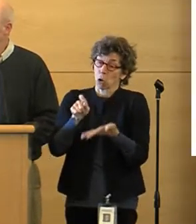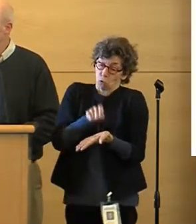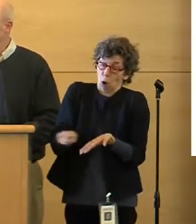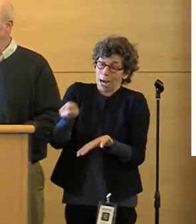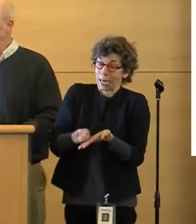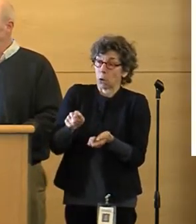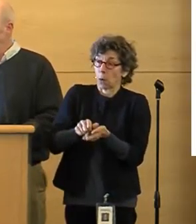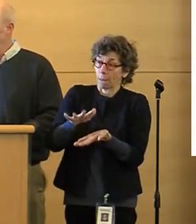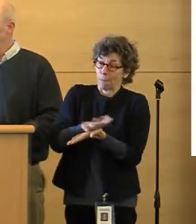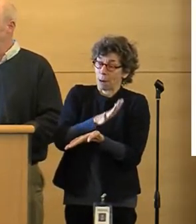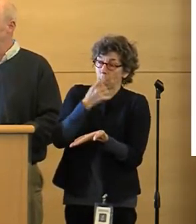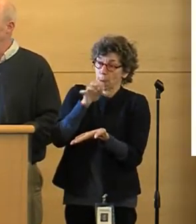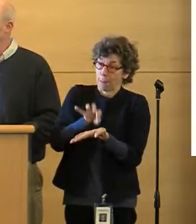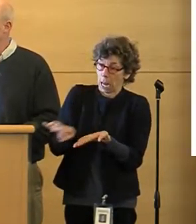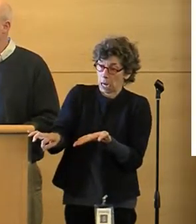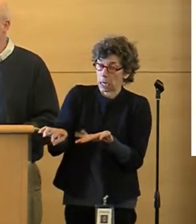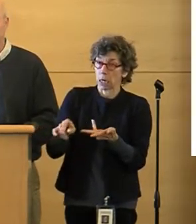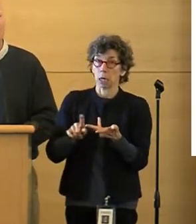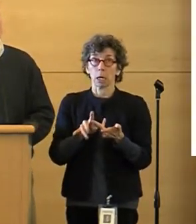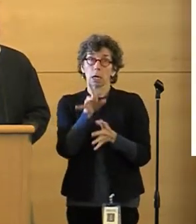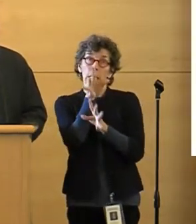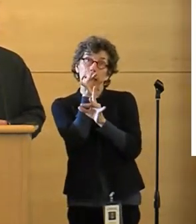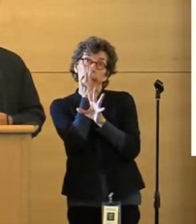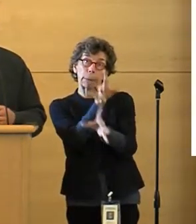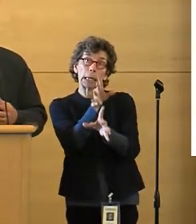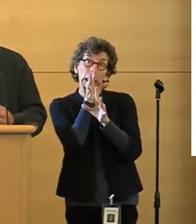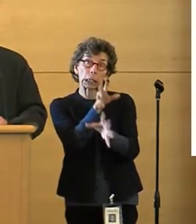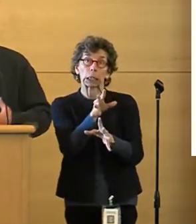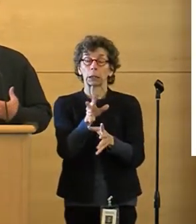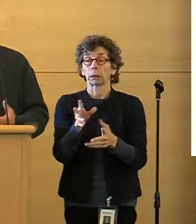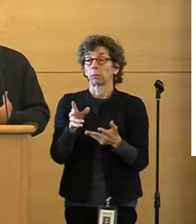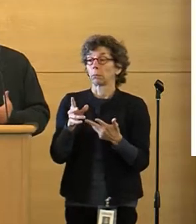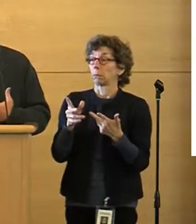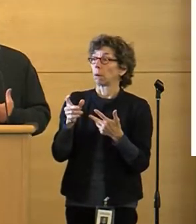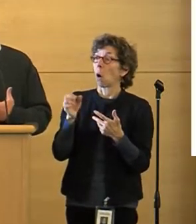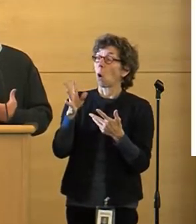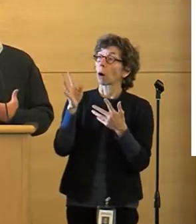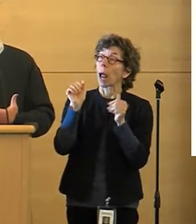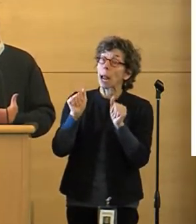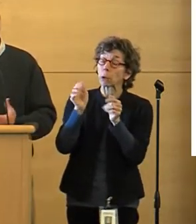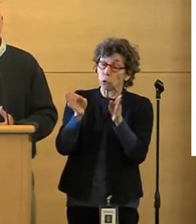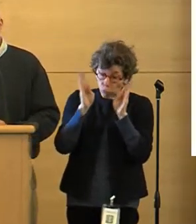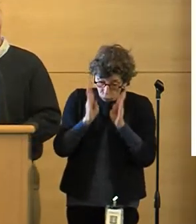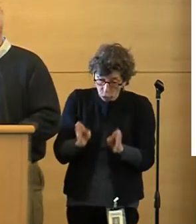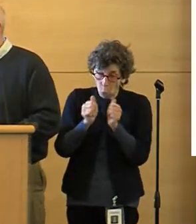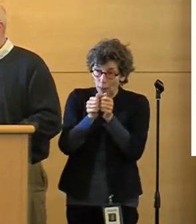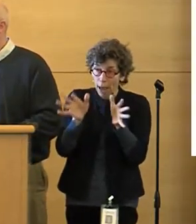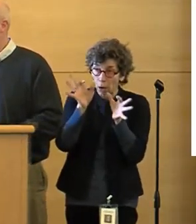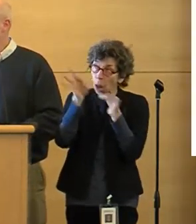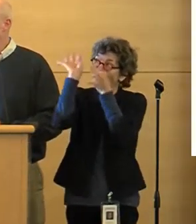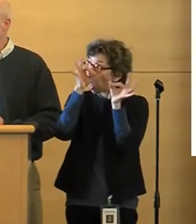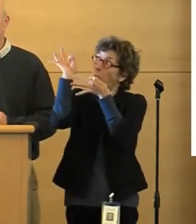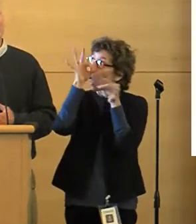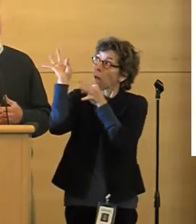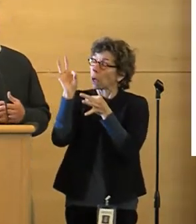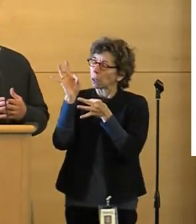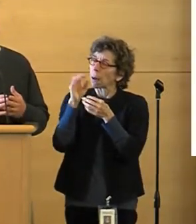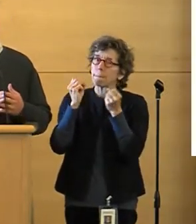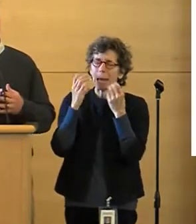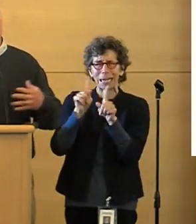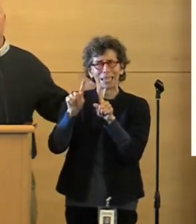to hear, again, you're going to have a very broad spread. The ability to walk, the ability to